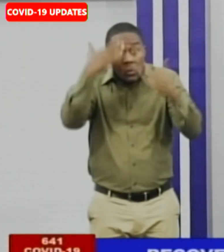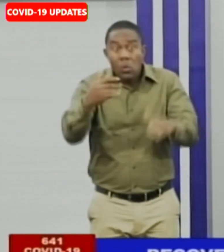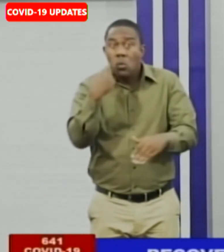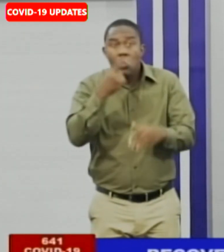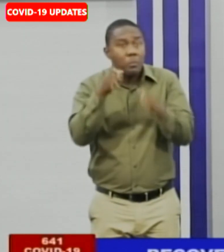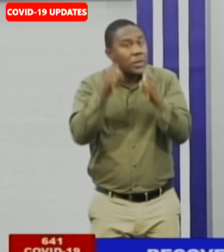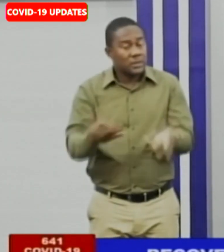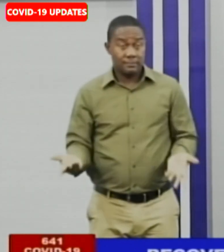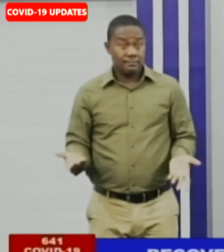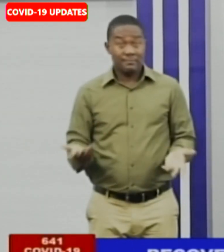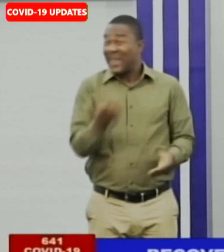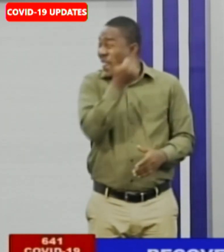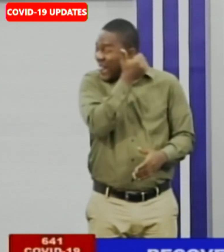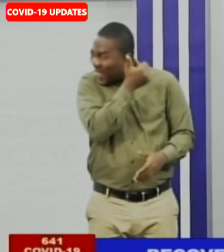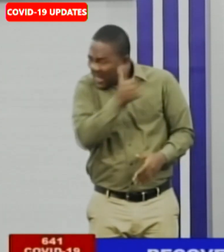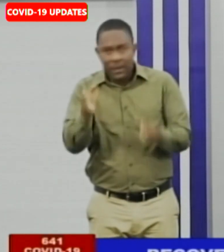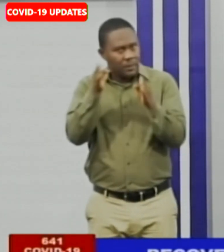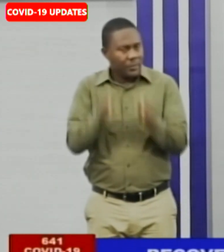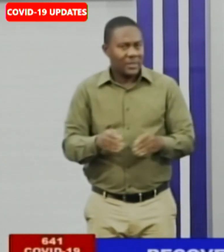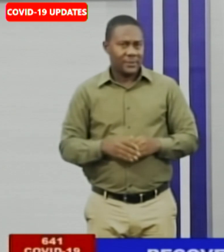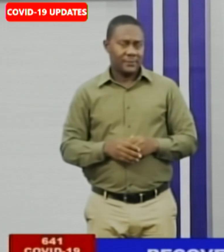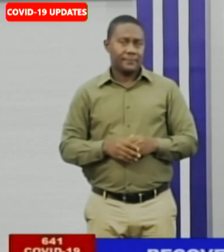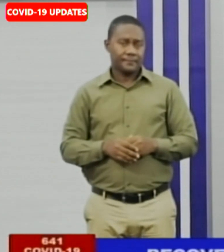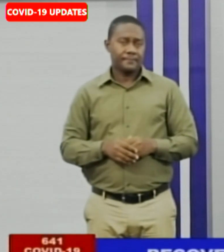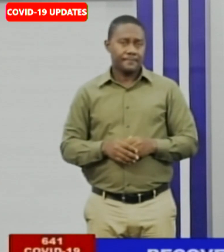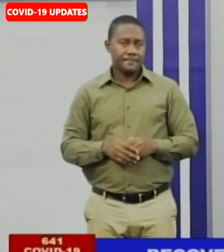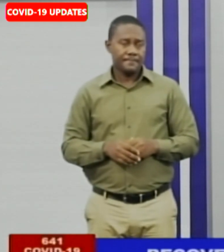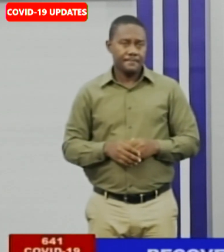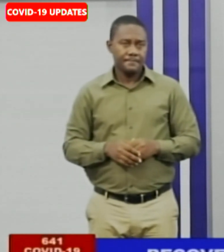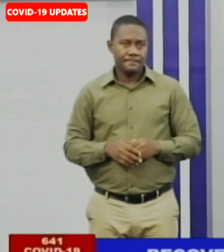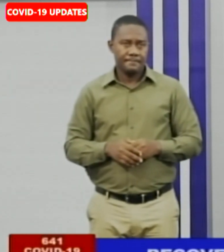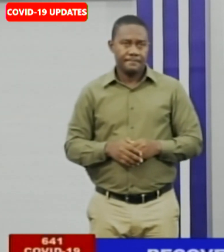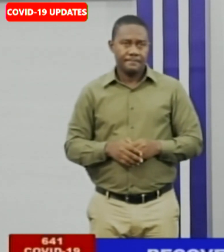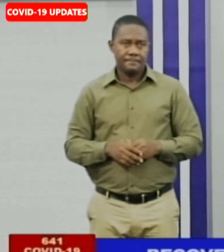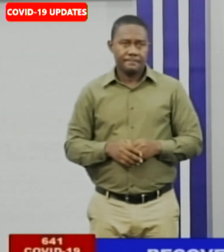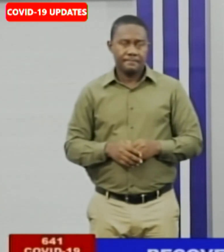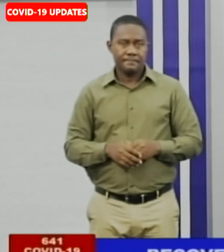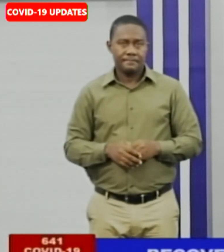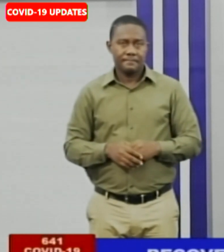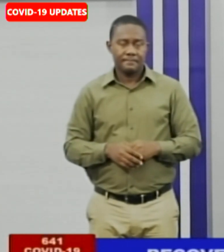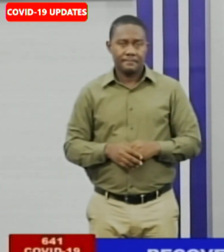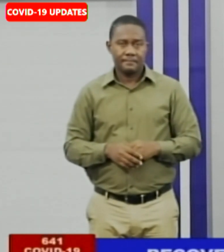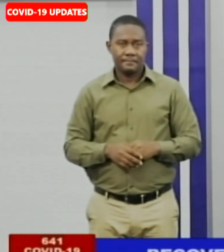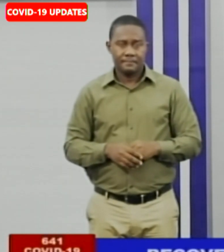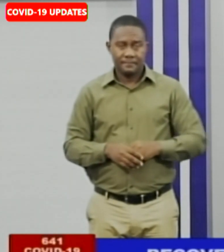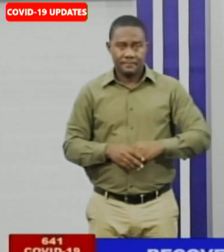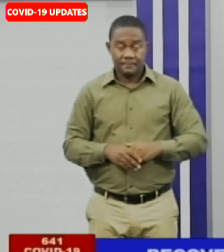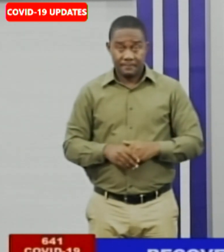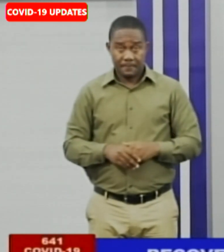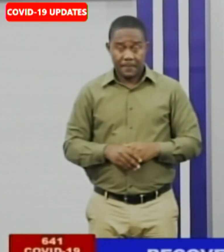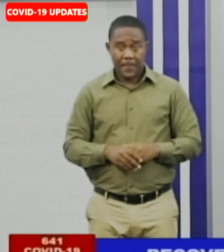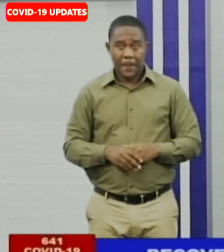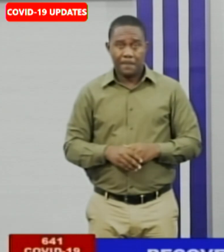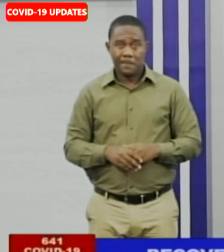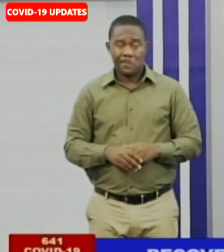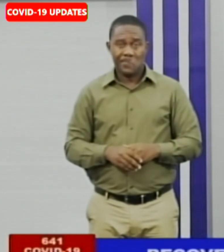me to be so and me ata jora ma de sereji ka bonu ko mata gbon yebede me do to government pon fofo